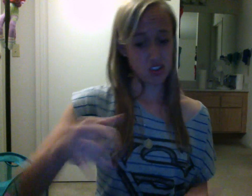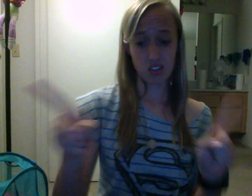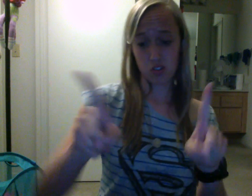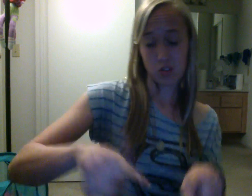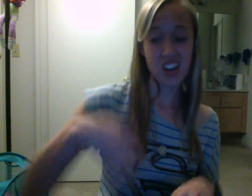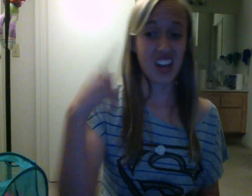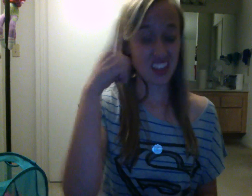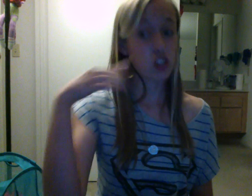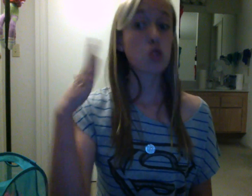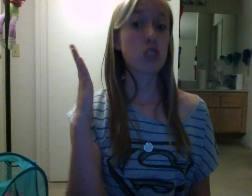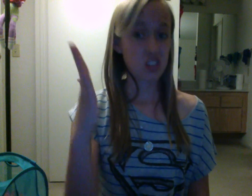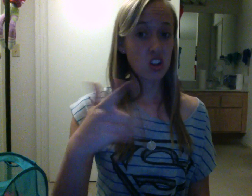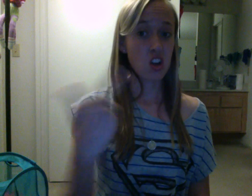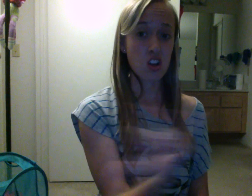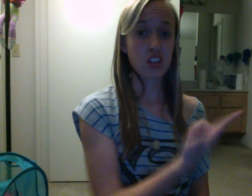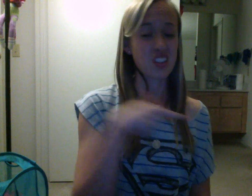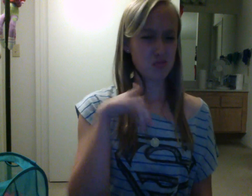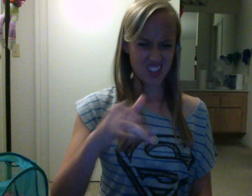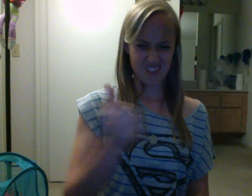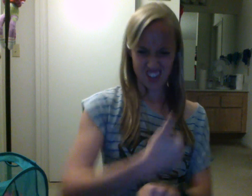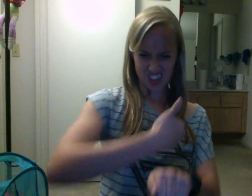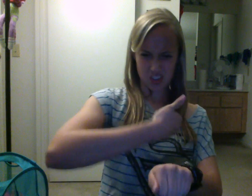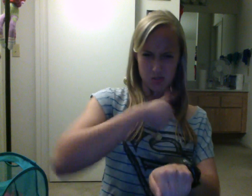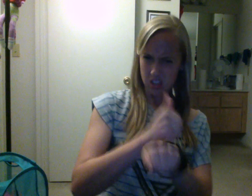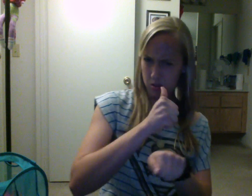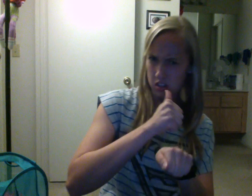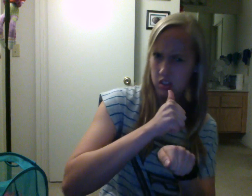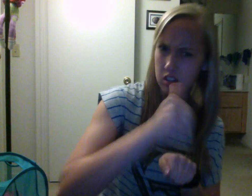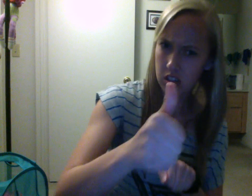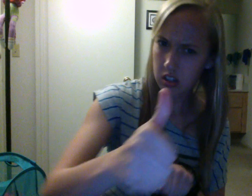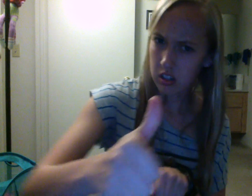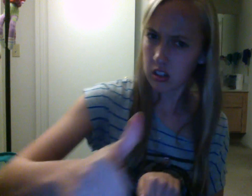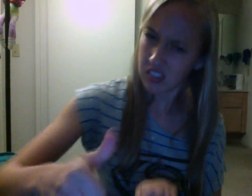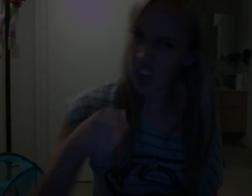out the way I thought it would at all You blame me But summer this is still your fault don't know do Cause Turn